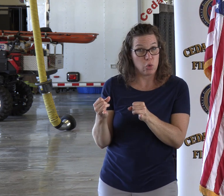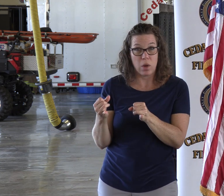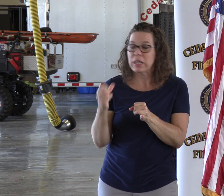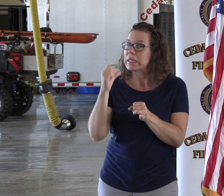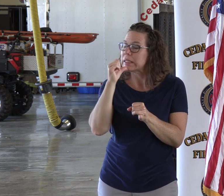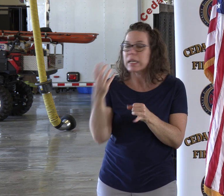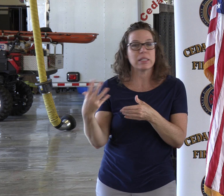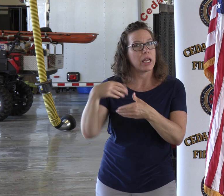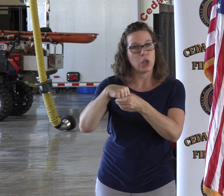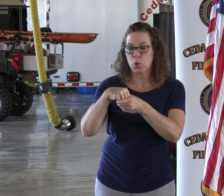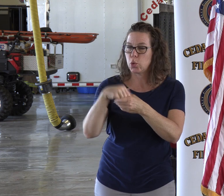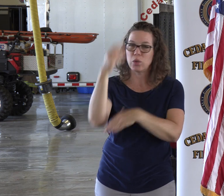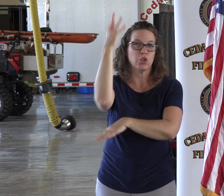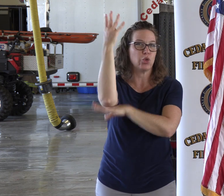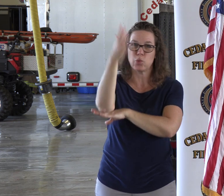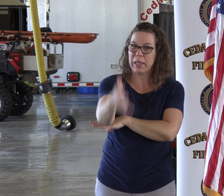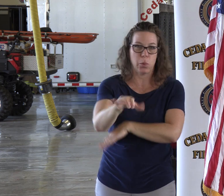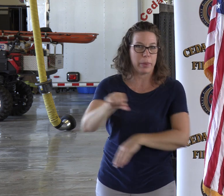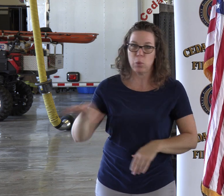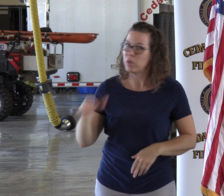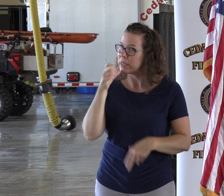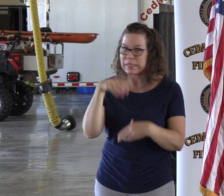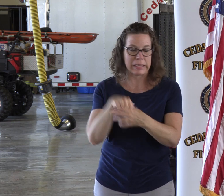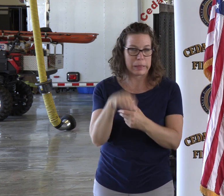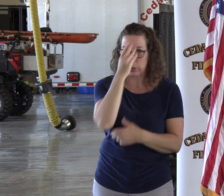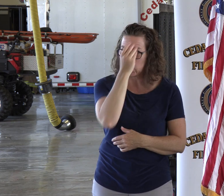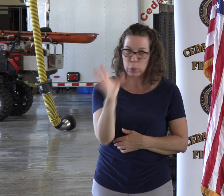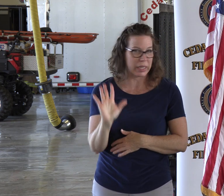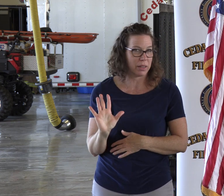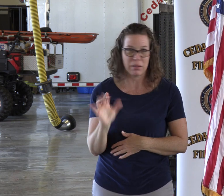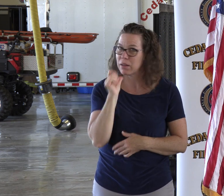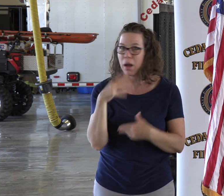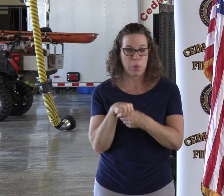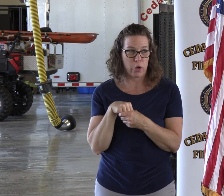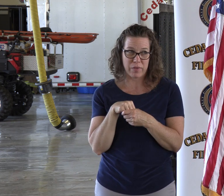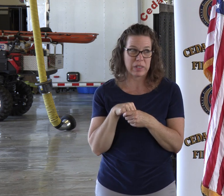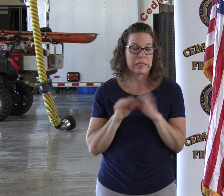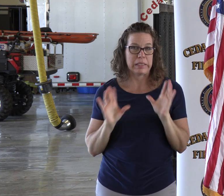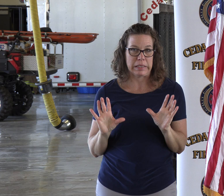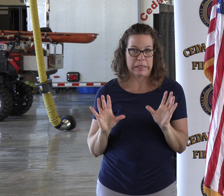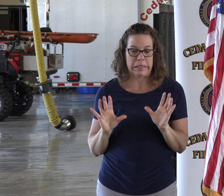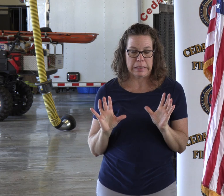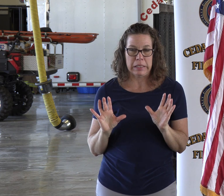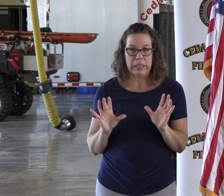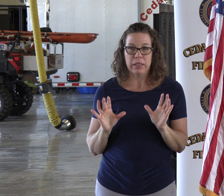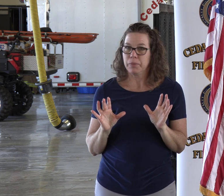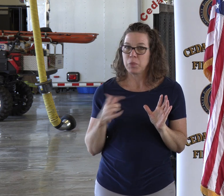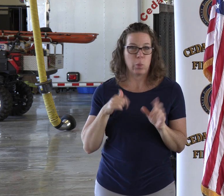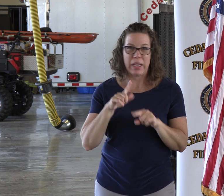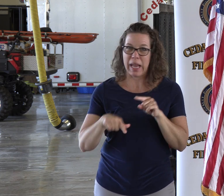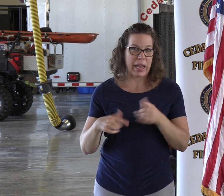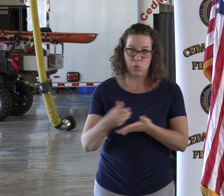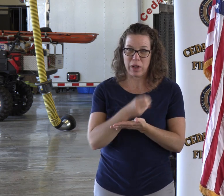with the cost of tree debris removal. It's not part of what we can recover right now,